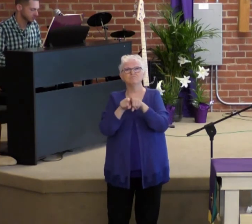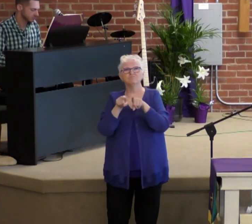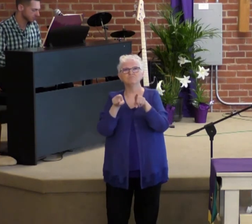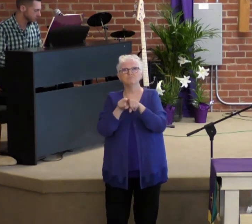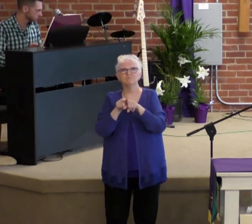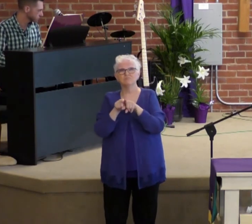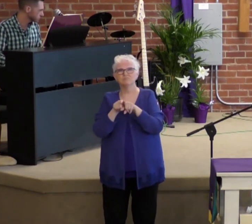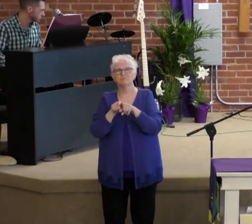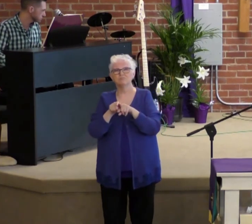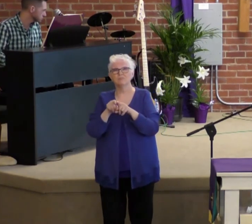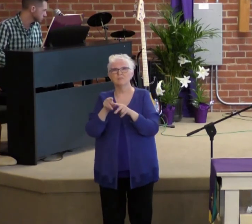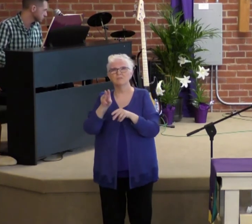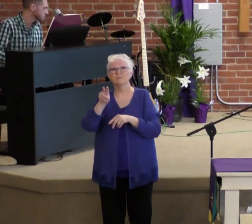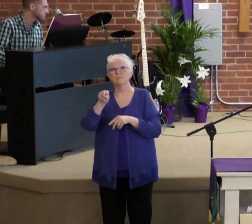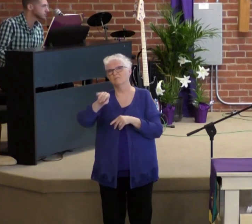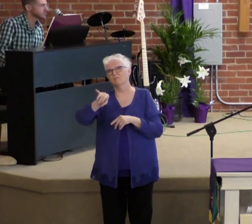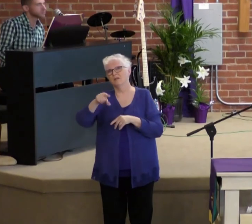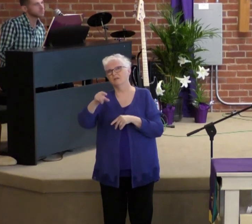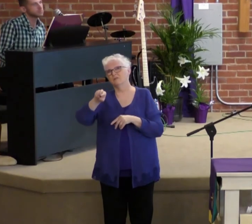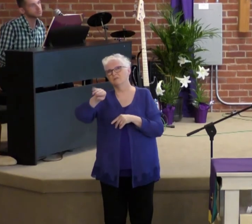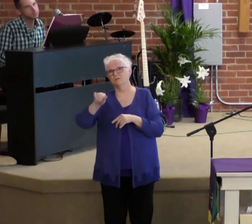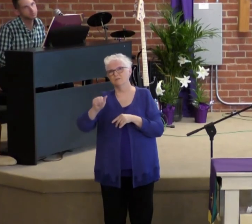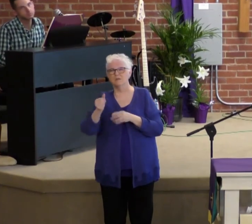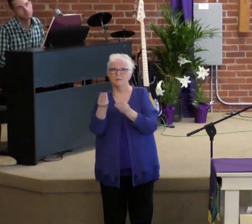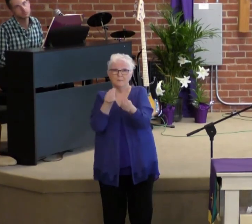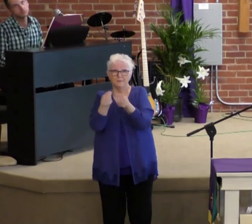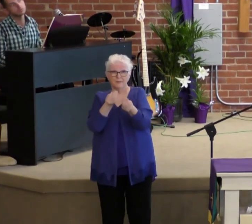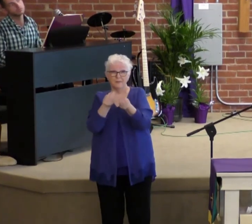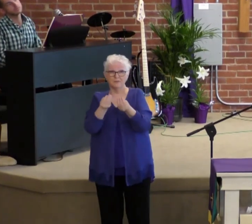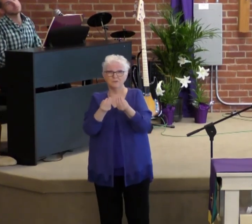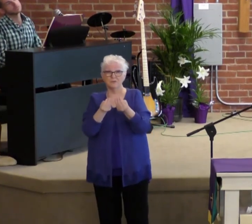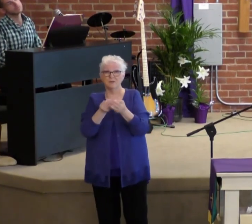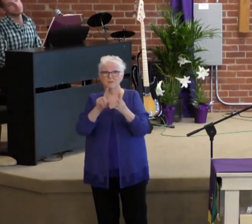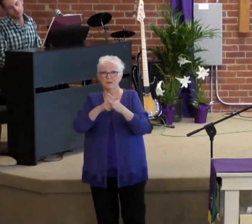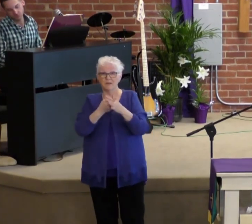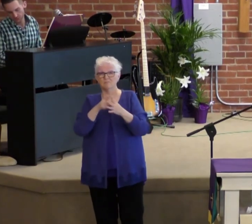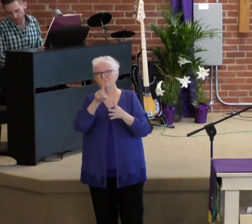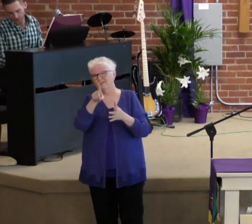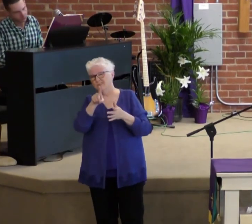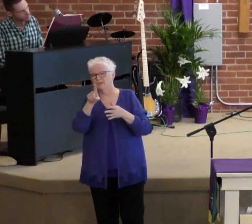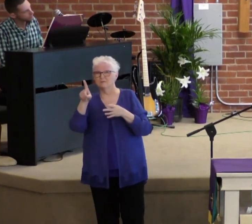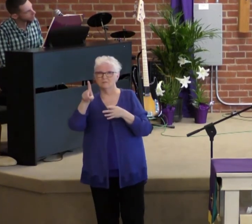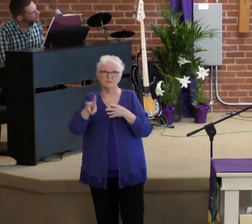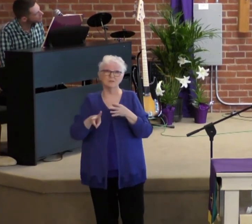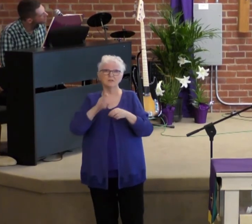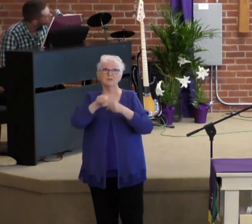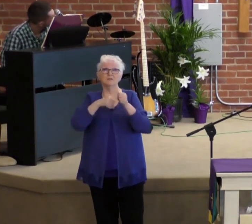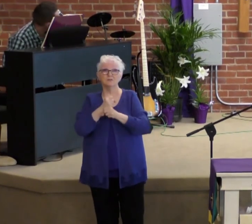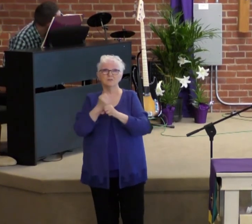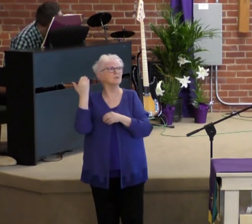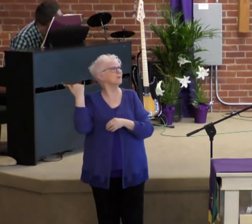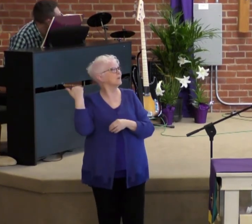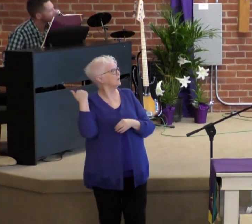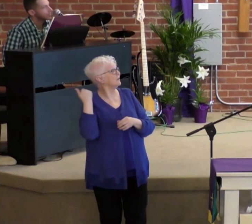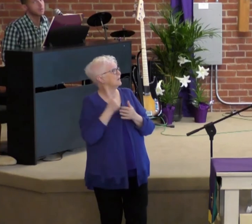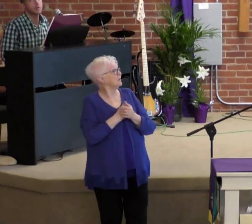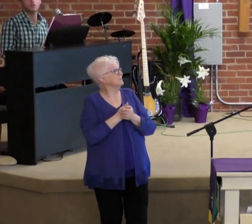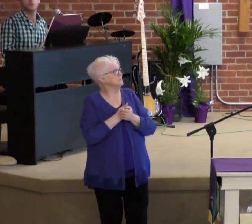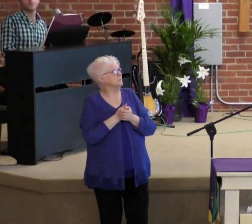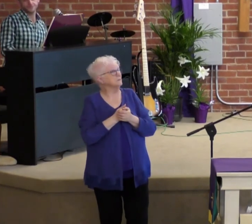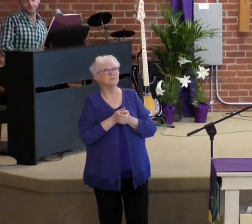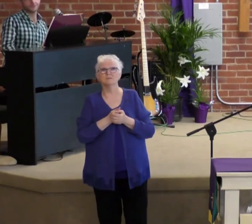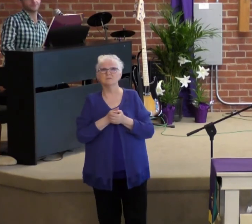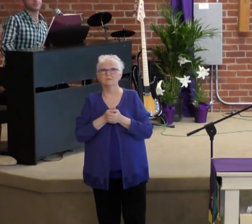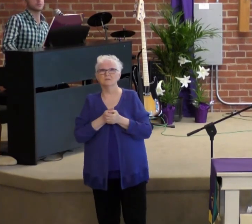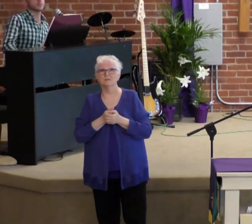that we began about a year and a half ago is going really strong. And has it been a year and a half or 2 years? How long has